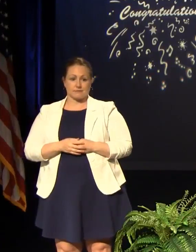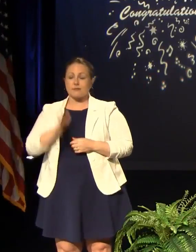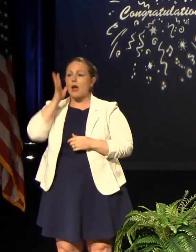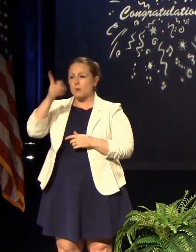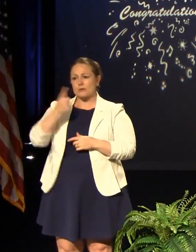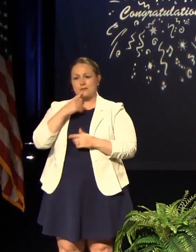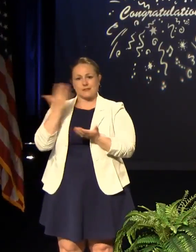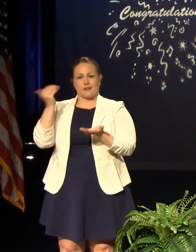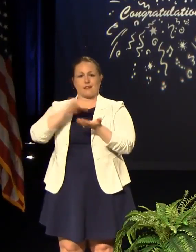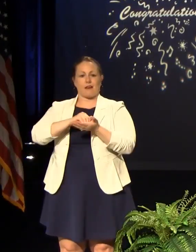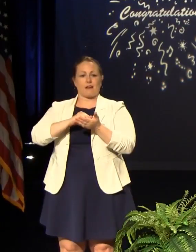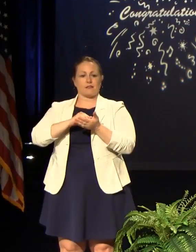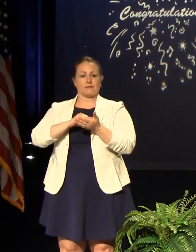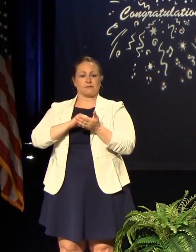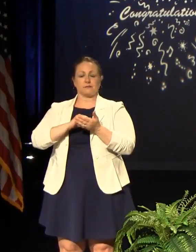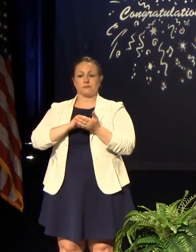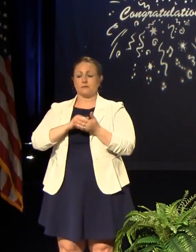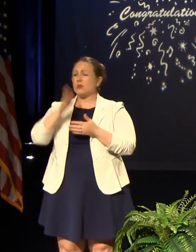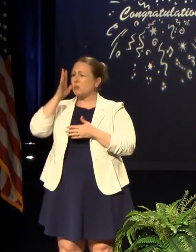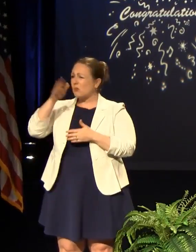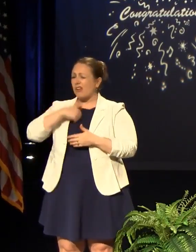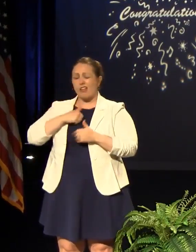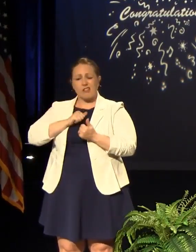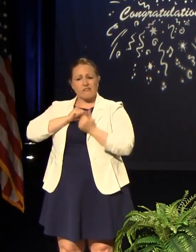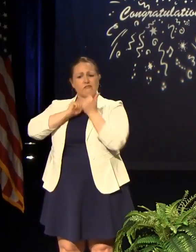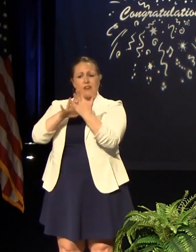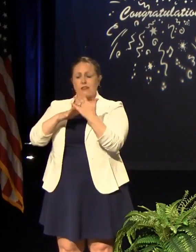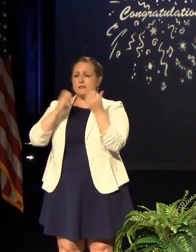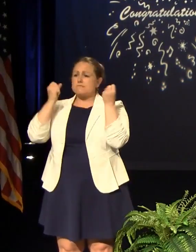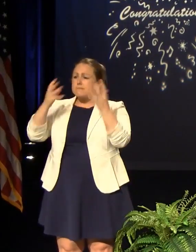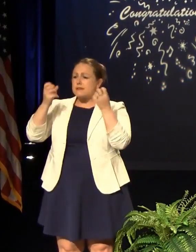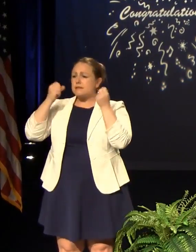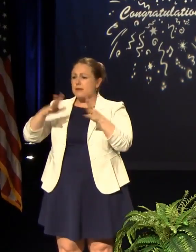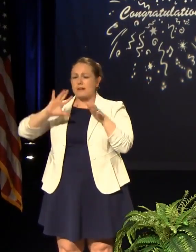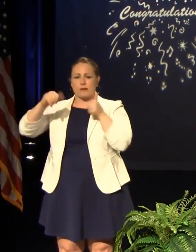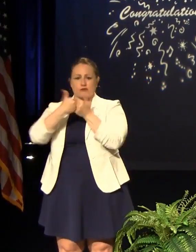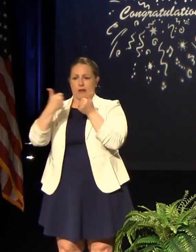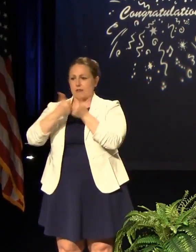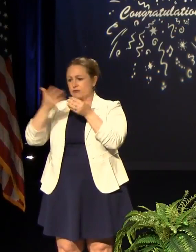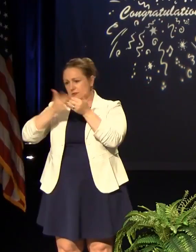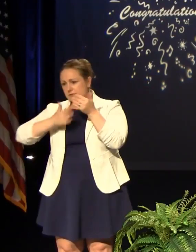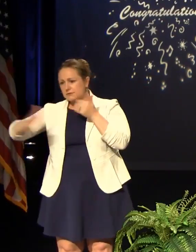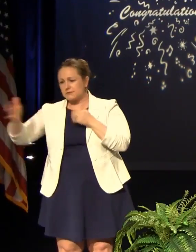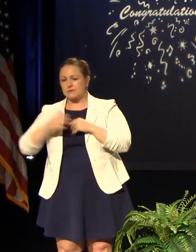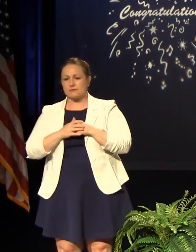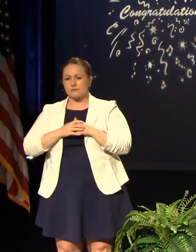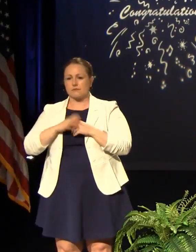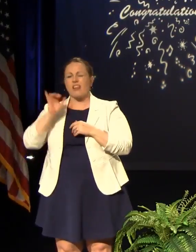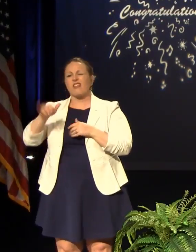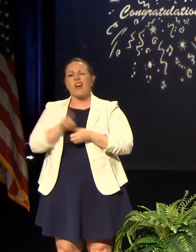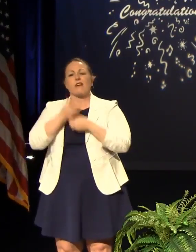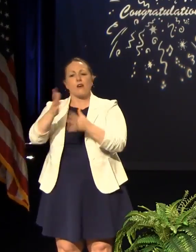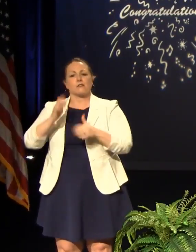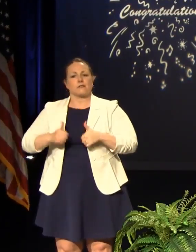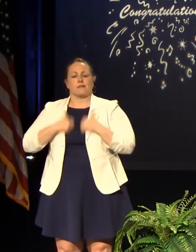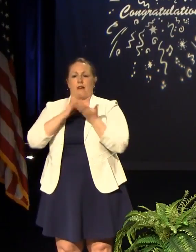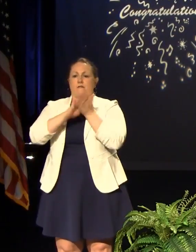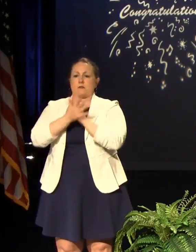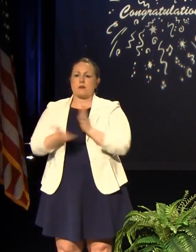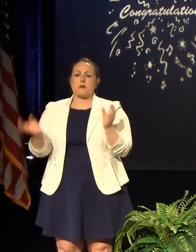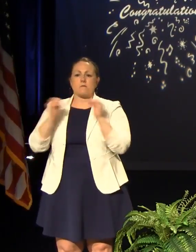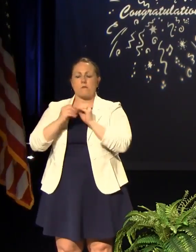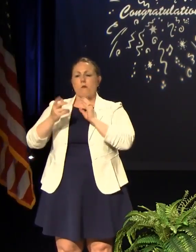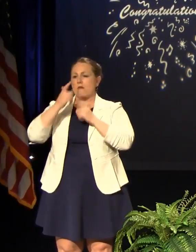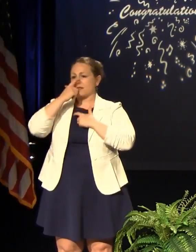The challenges you will face are what makes life interesting, and overcoming